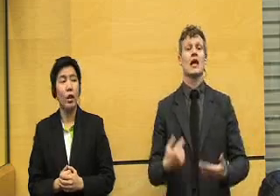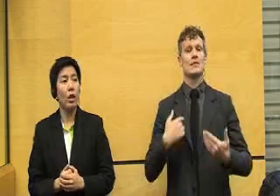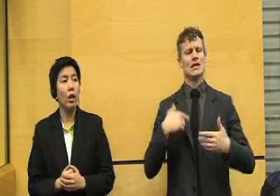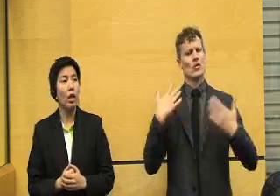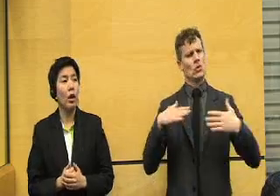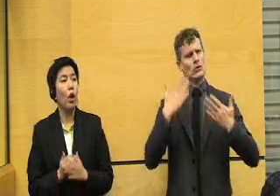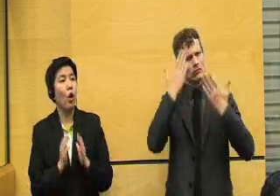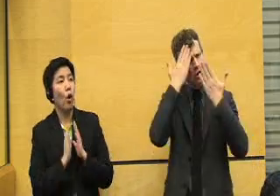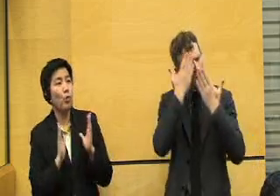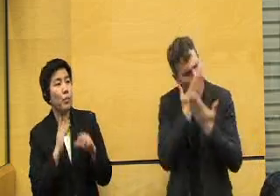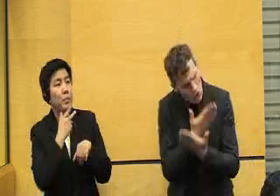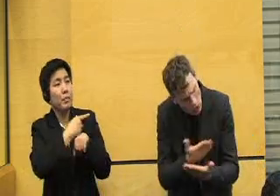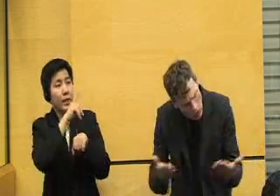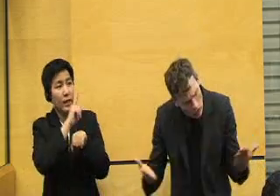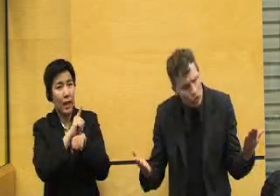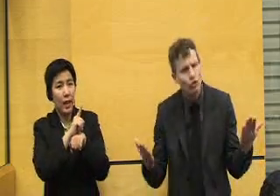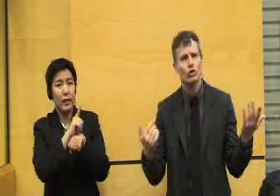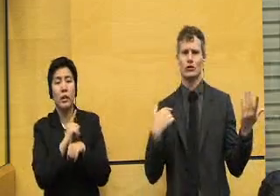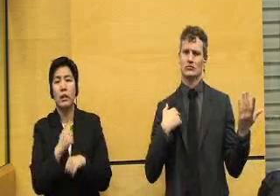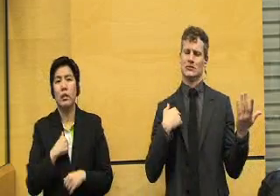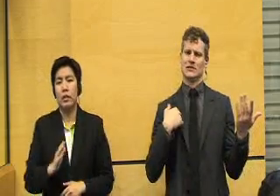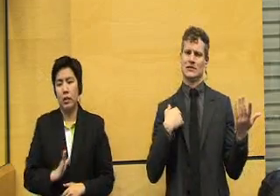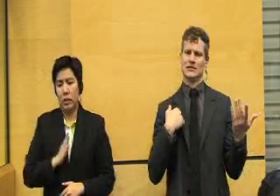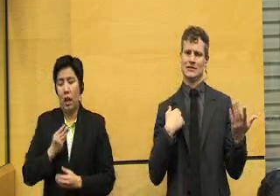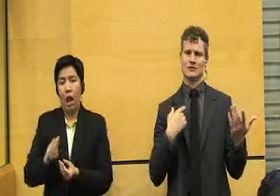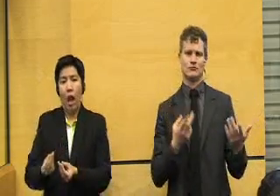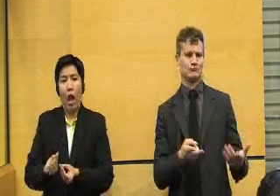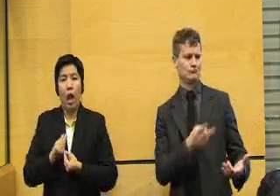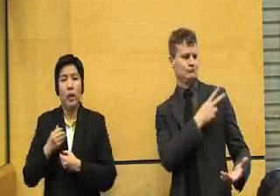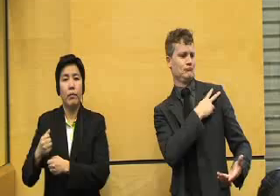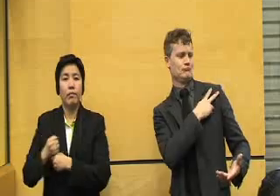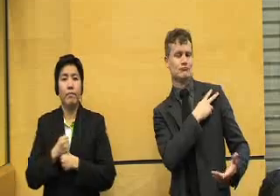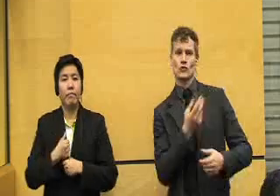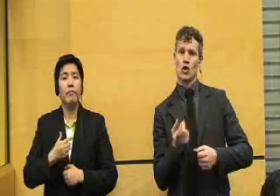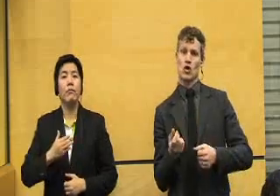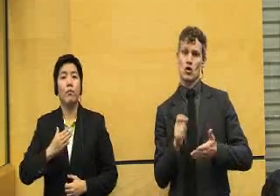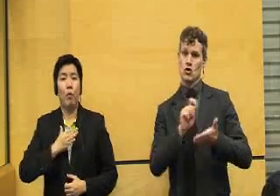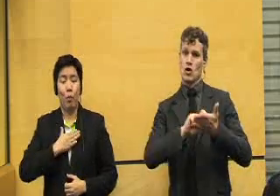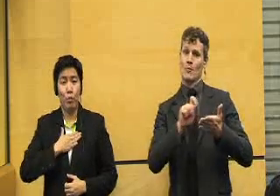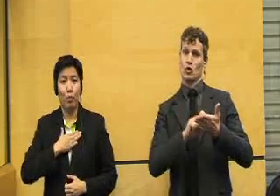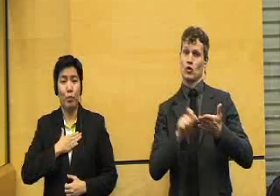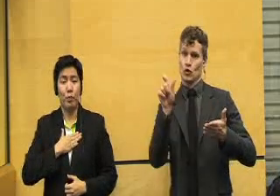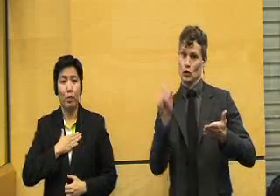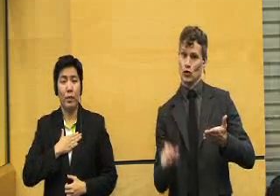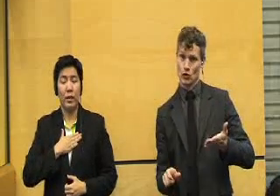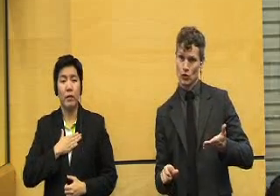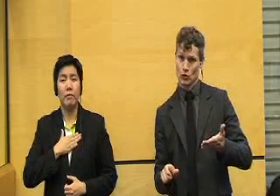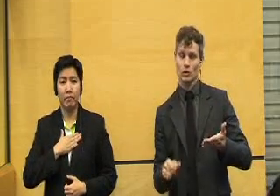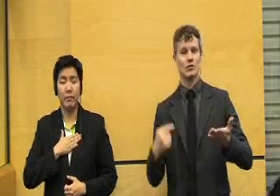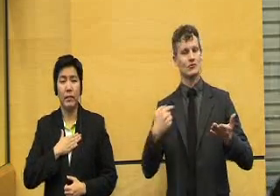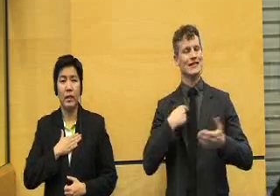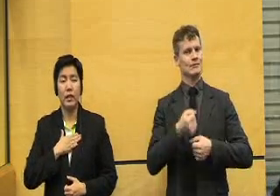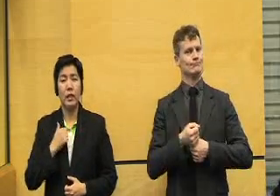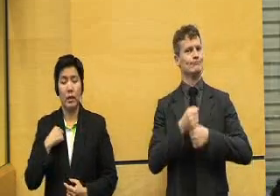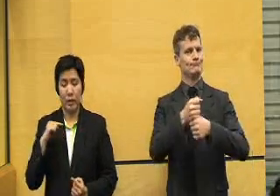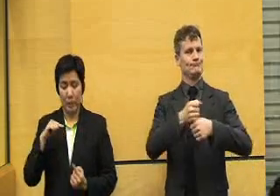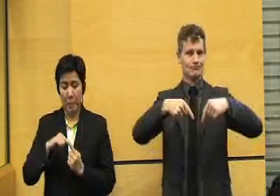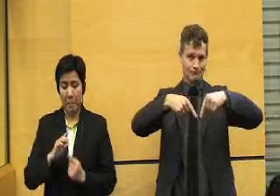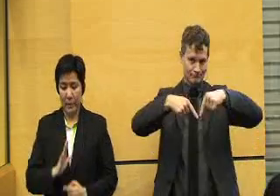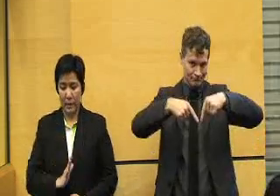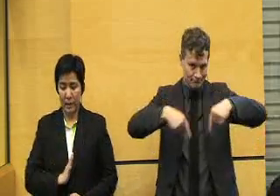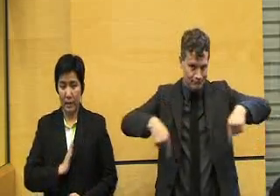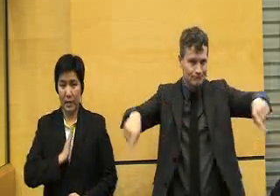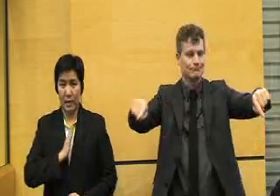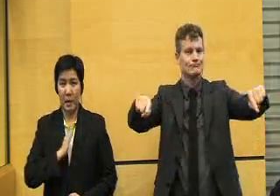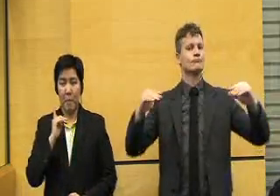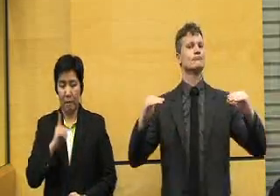act as rapporteur on behalf of the distinguished members of the Committee on the Rights of Persons with Disabilities. And